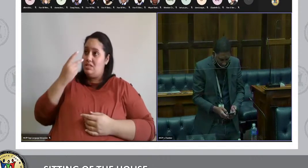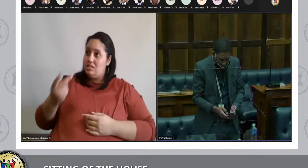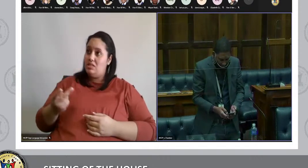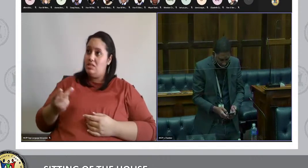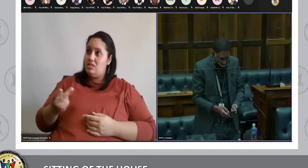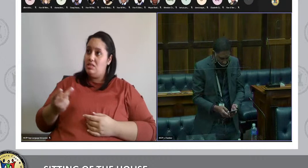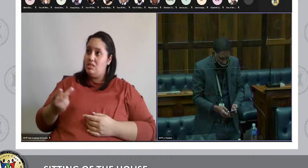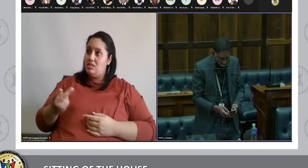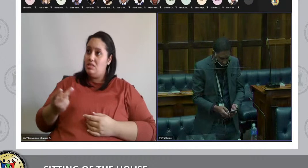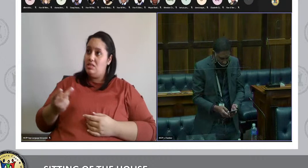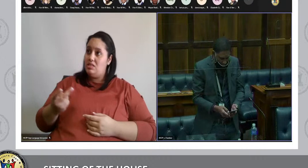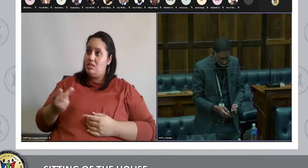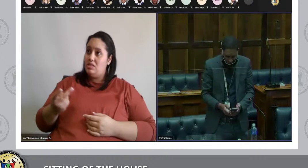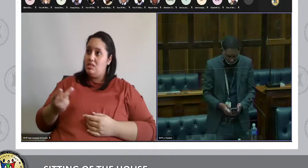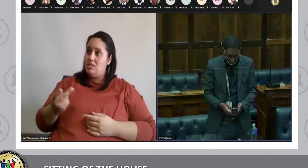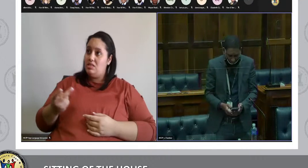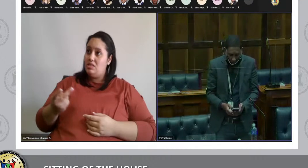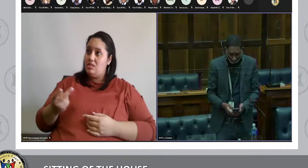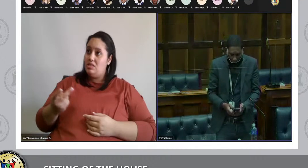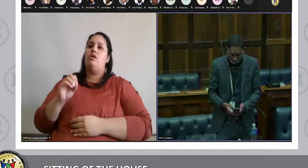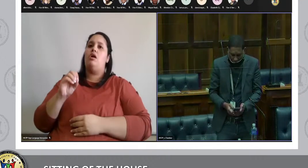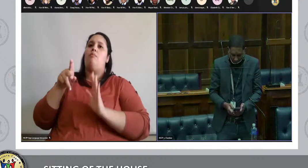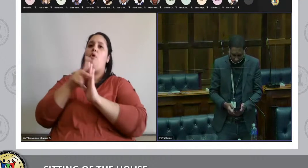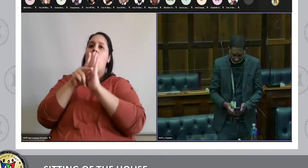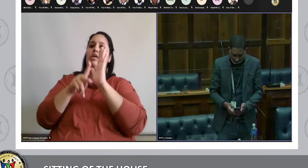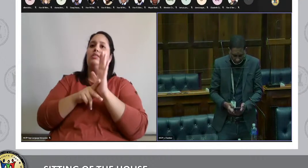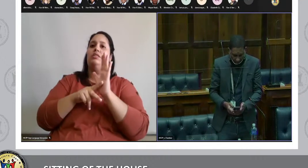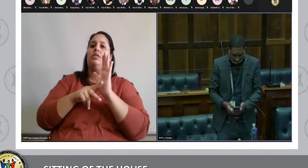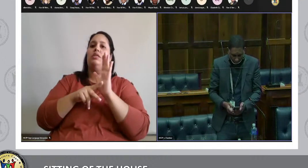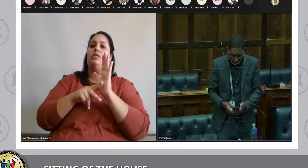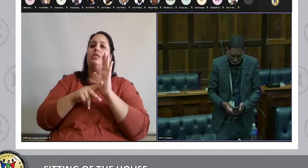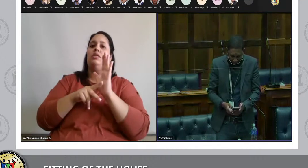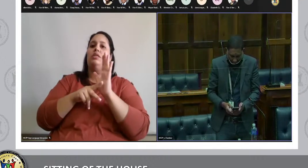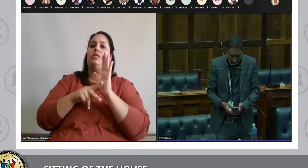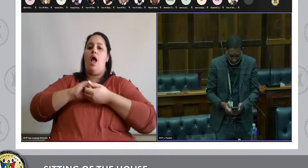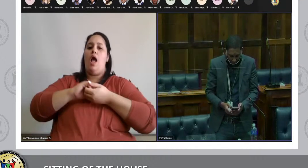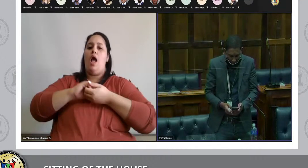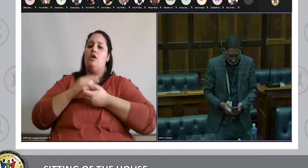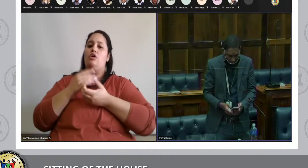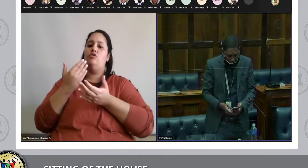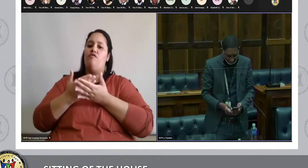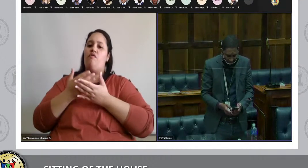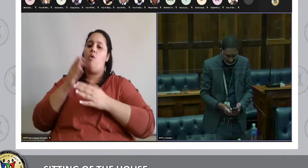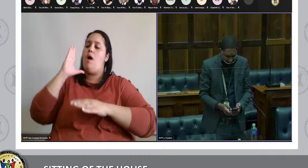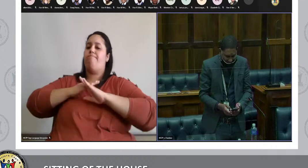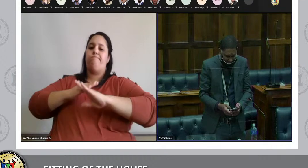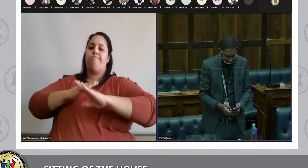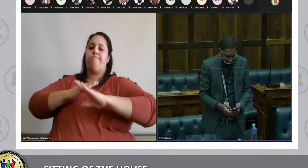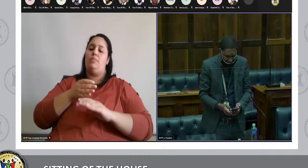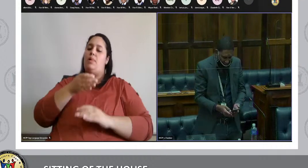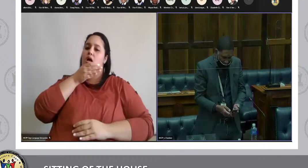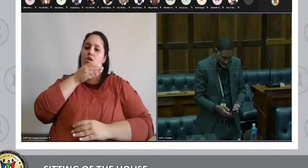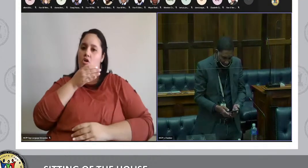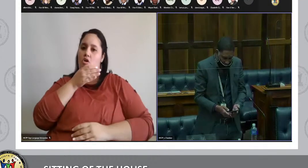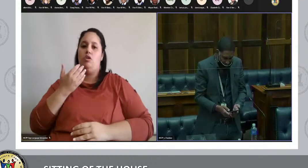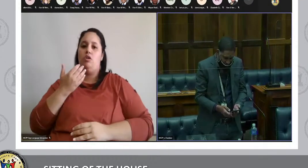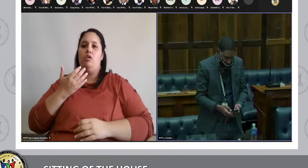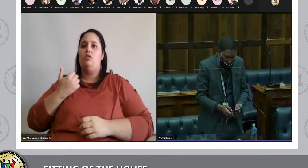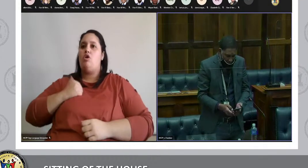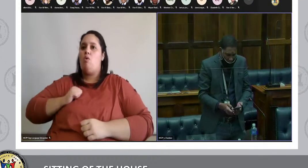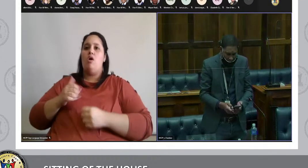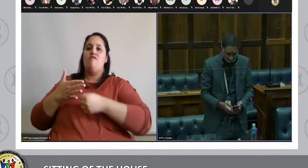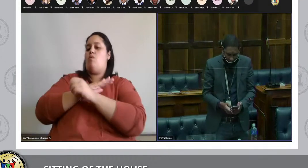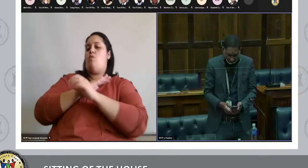Policy Alliance for the restrictions on alcohol sales and a complete ban on advertising in order to save